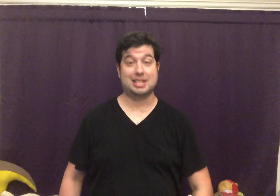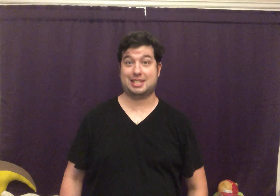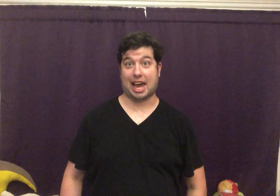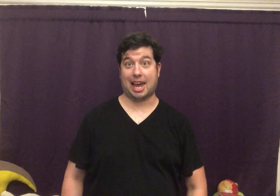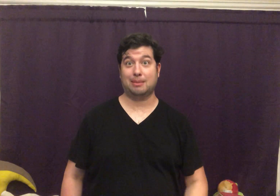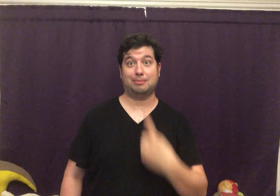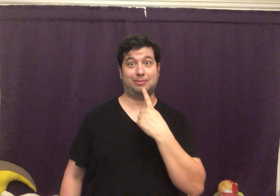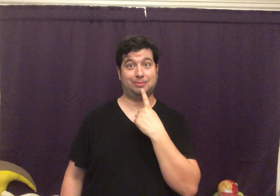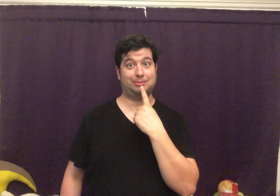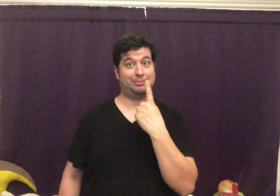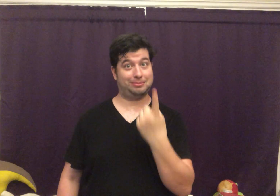say